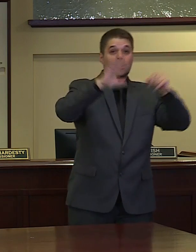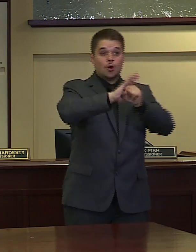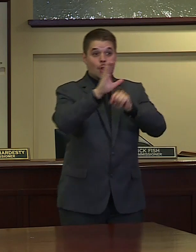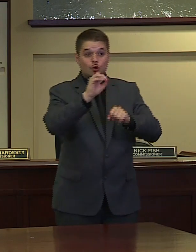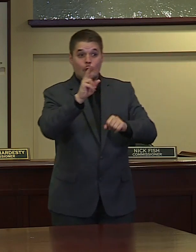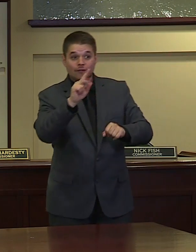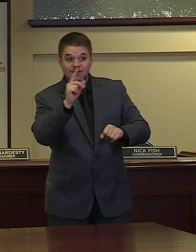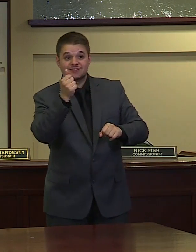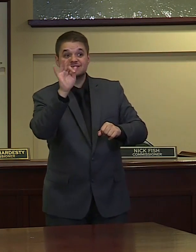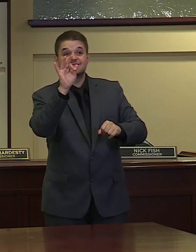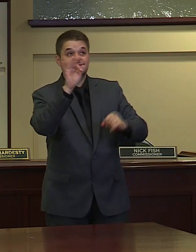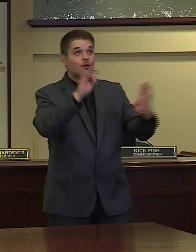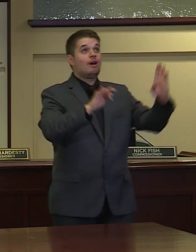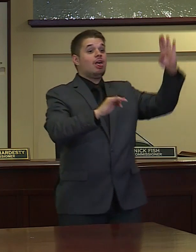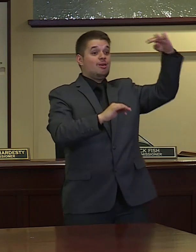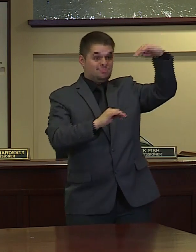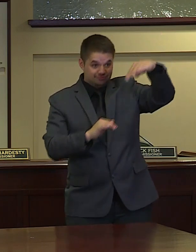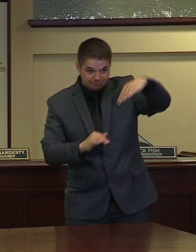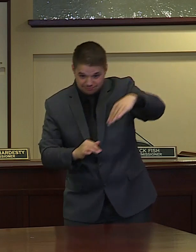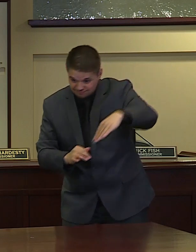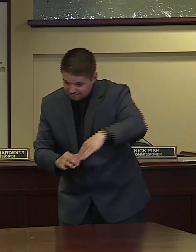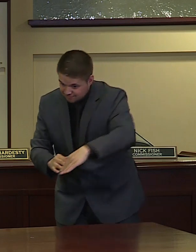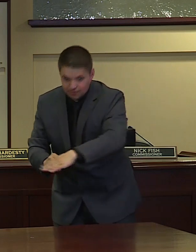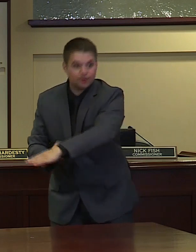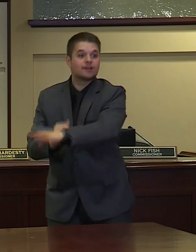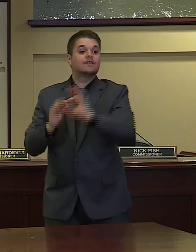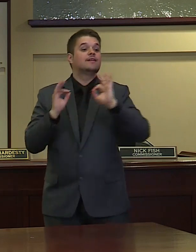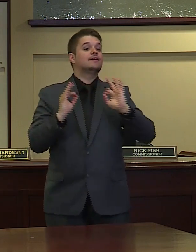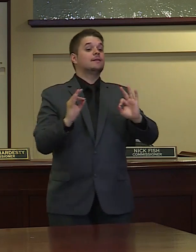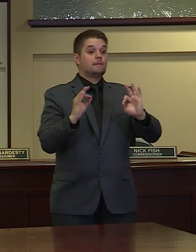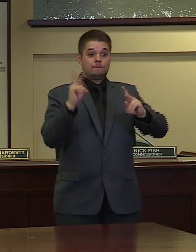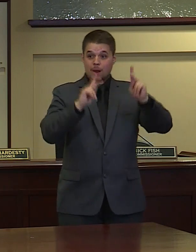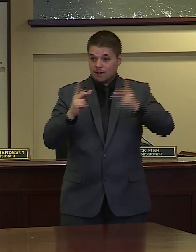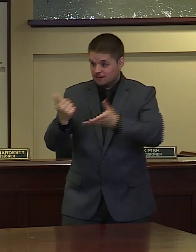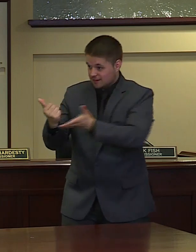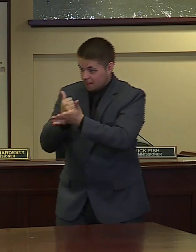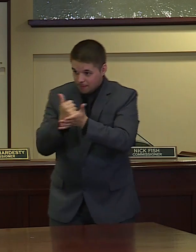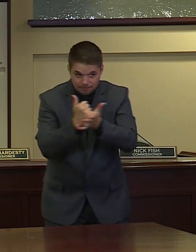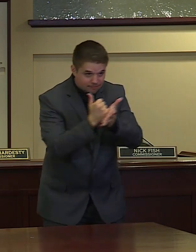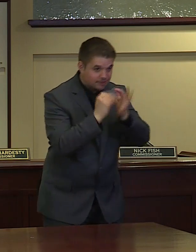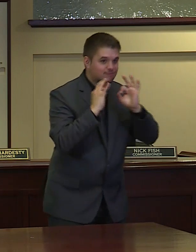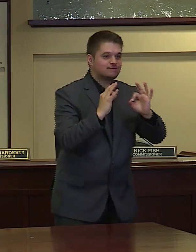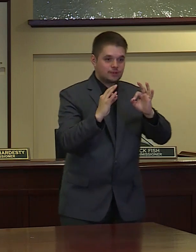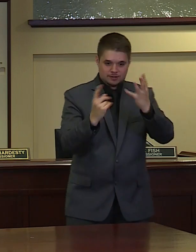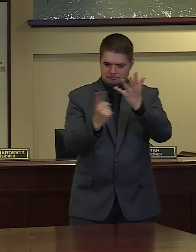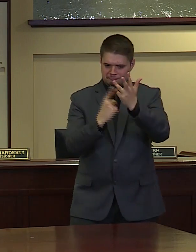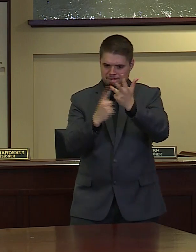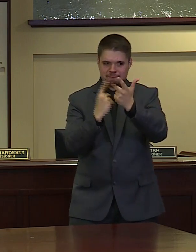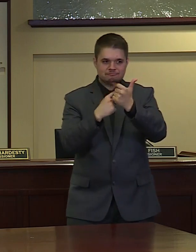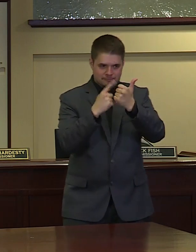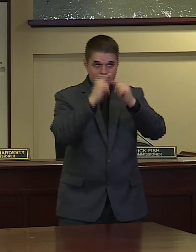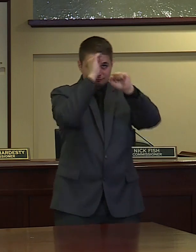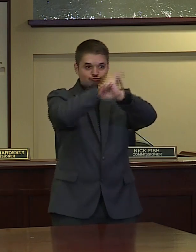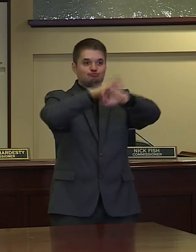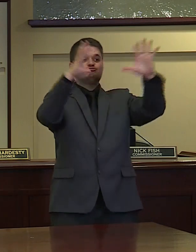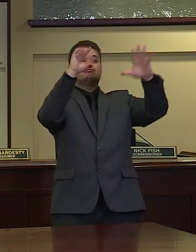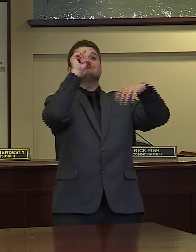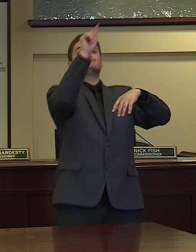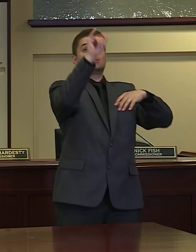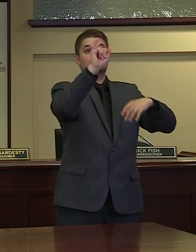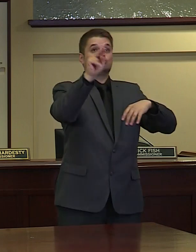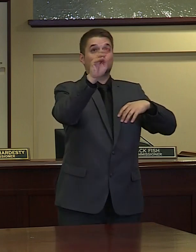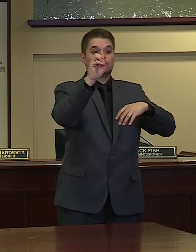the great work that Portlanders did to help us get to where we are at. We're ready to reopen on June 12th. And that light shut a little